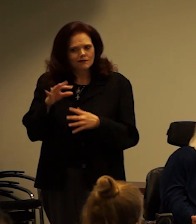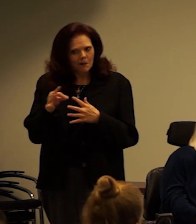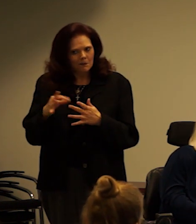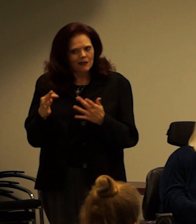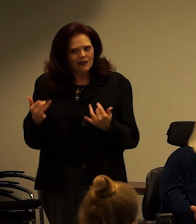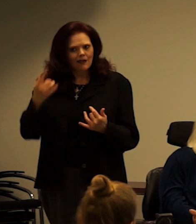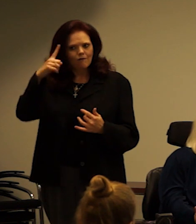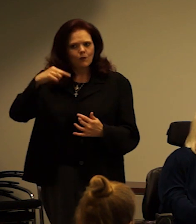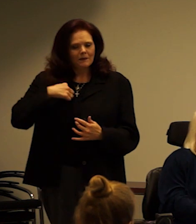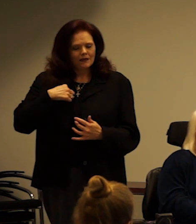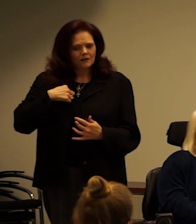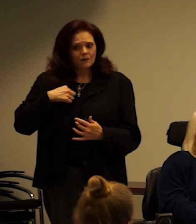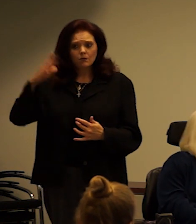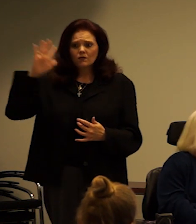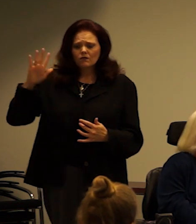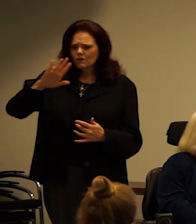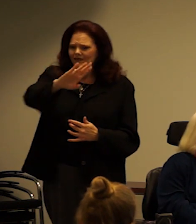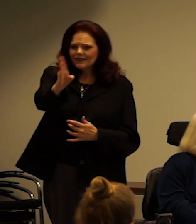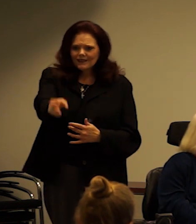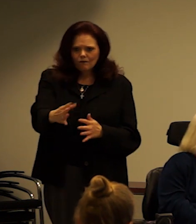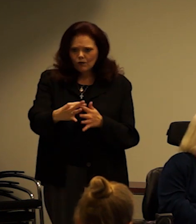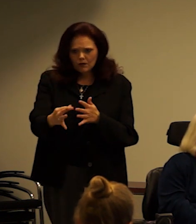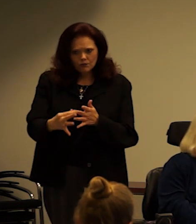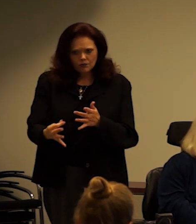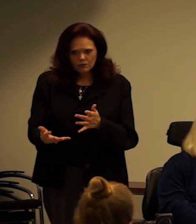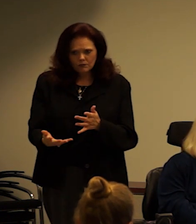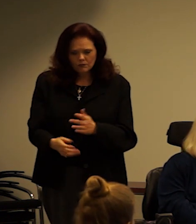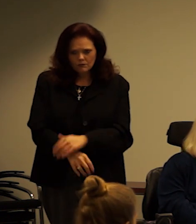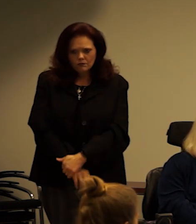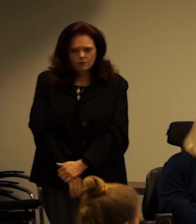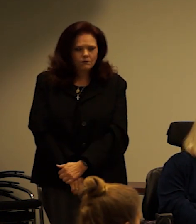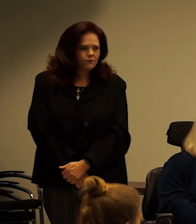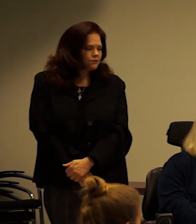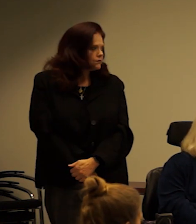now. Right. You know, it would never have been an option before. So